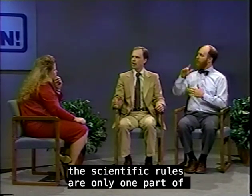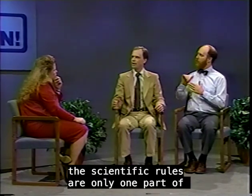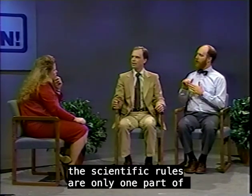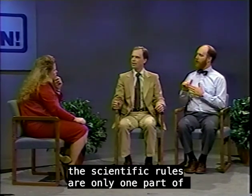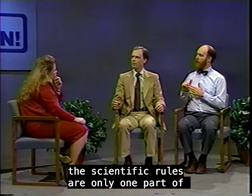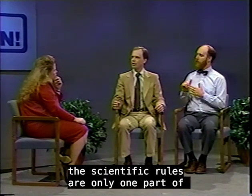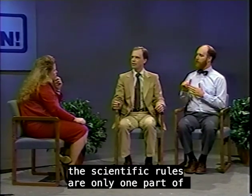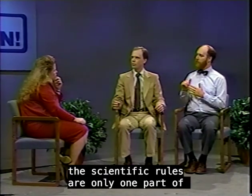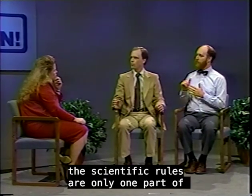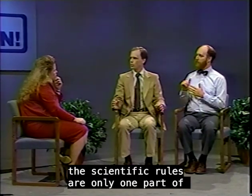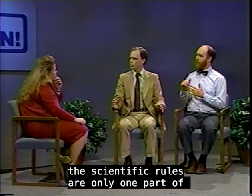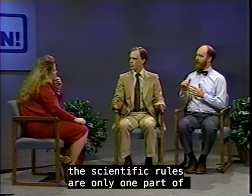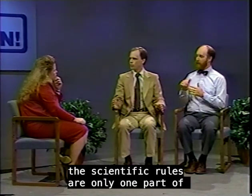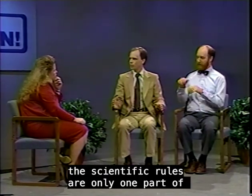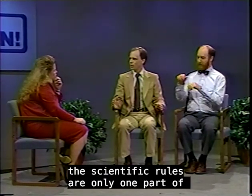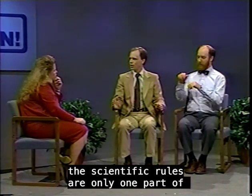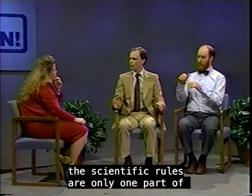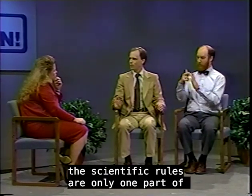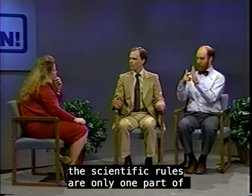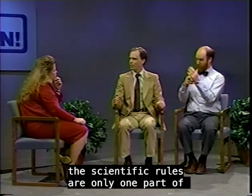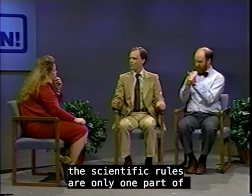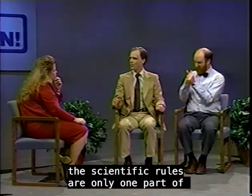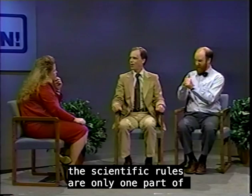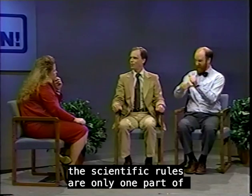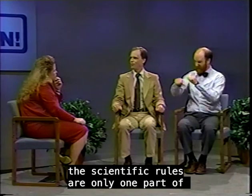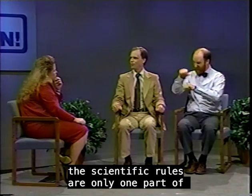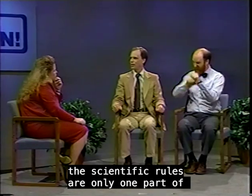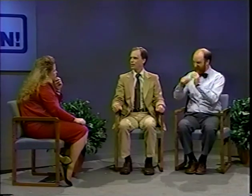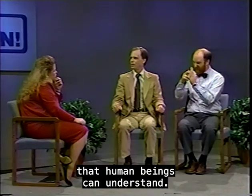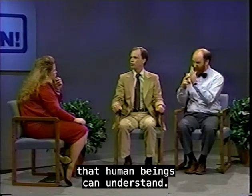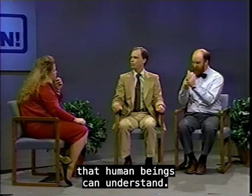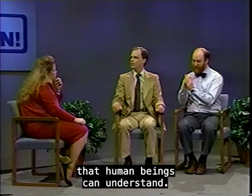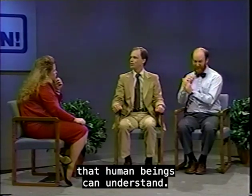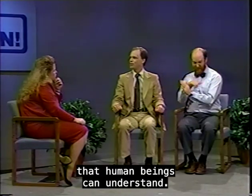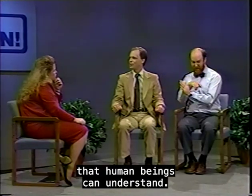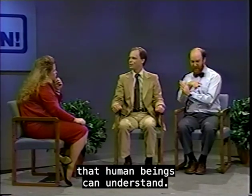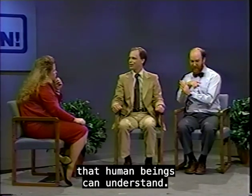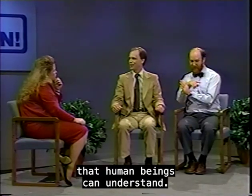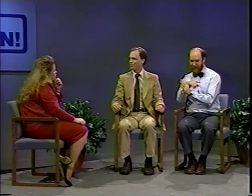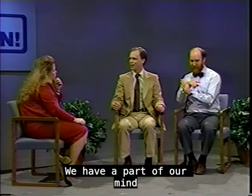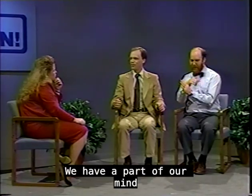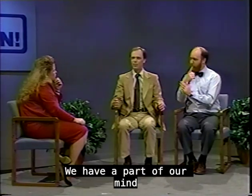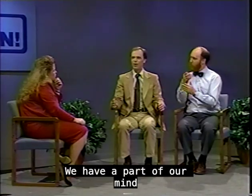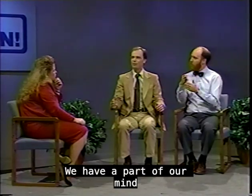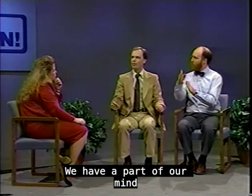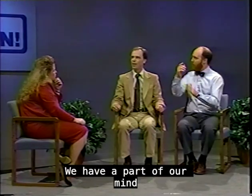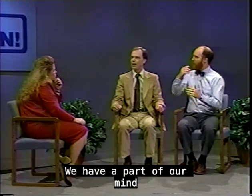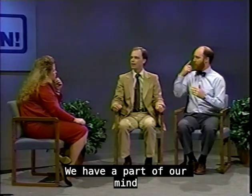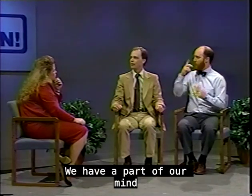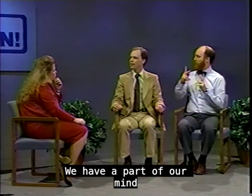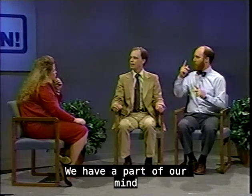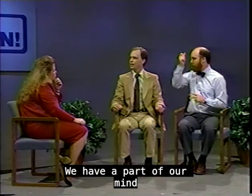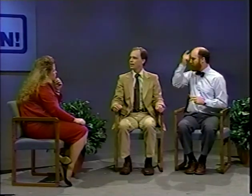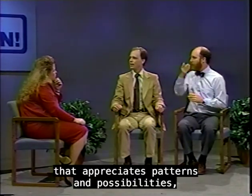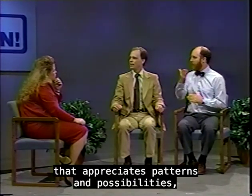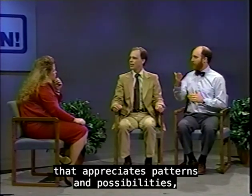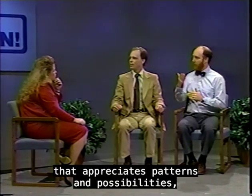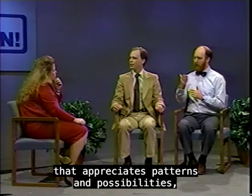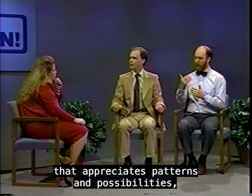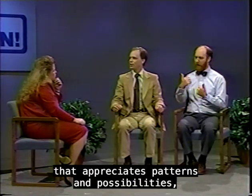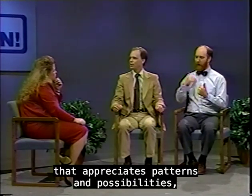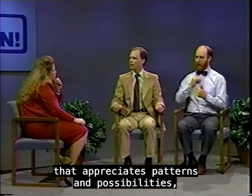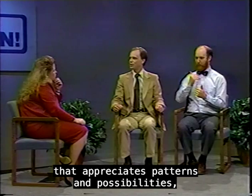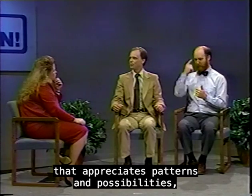the scientific rules are only one part of things that human beings can understand. We have a part of our mind